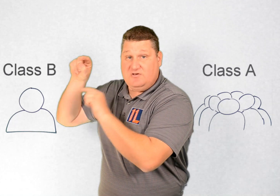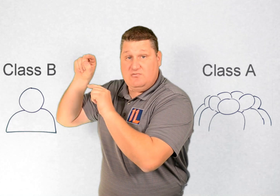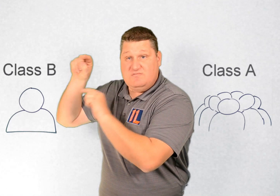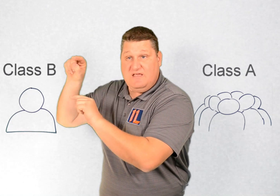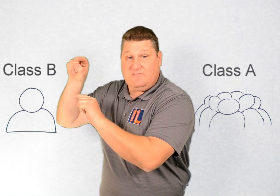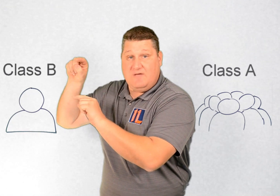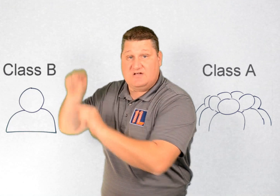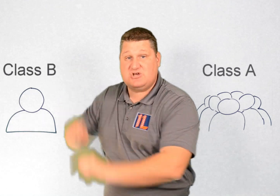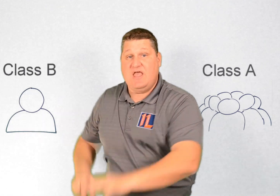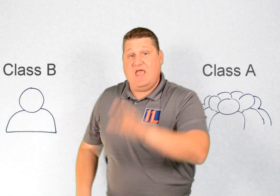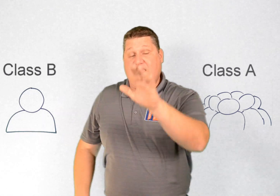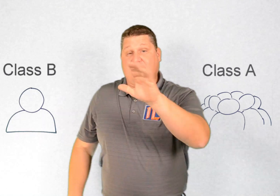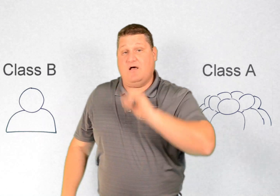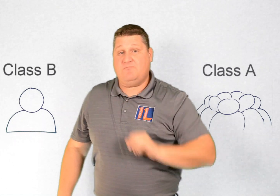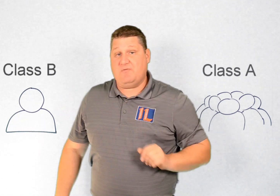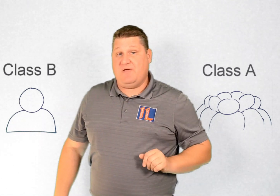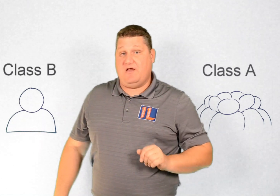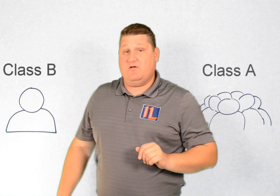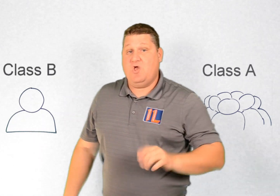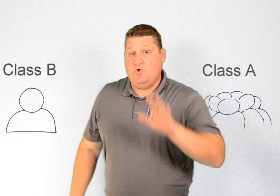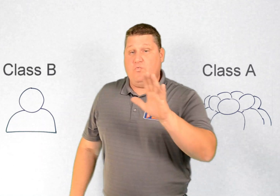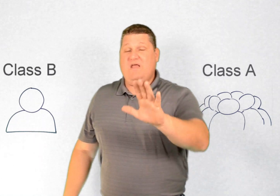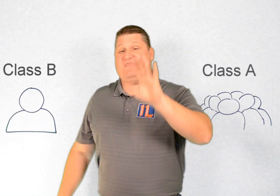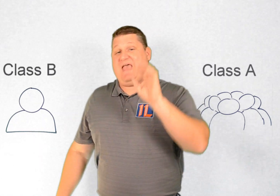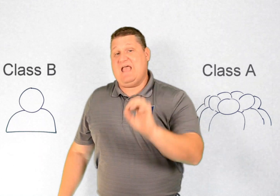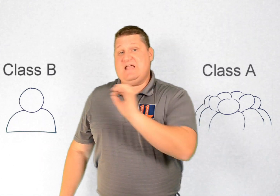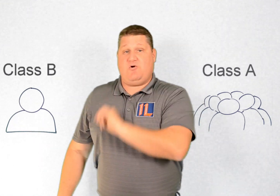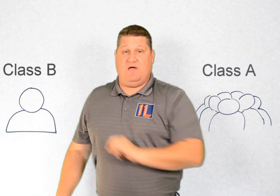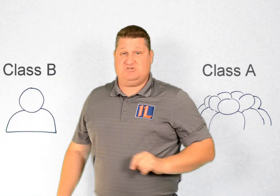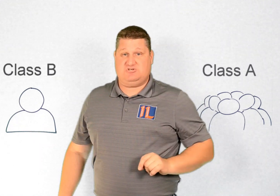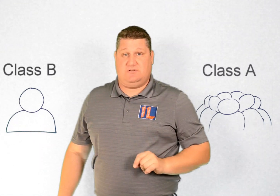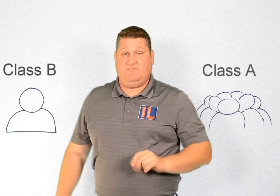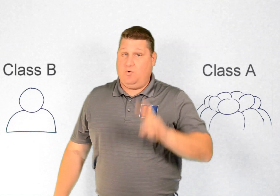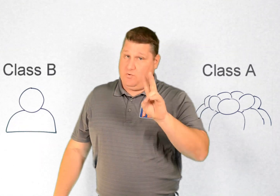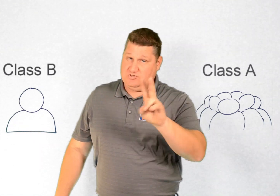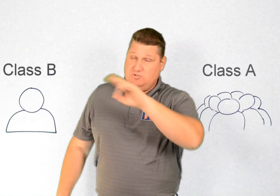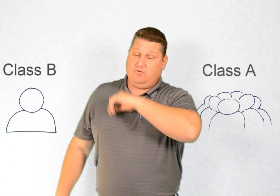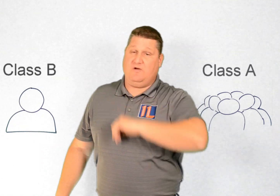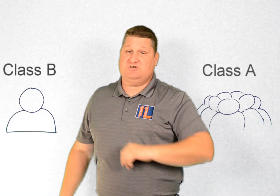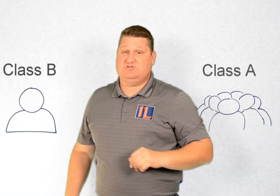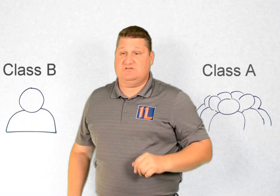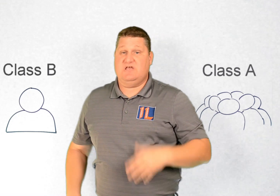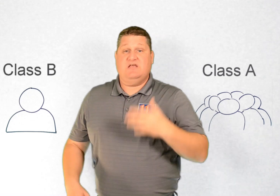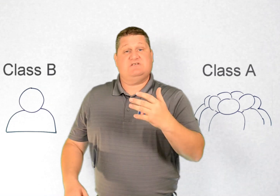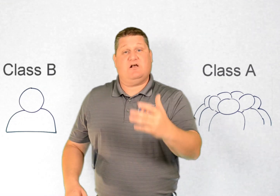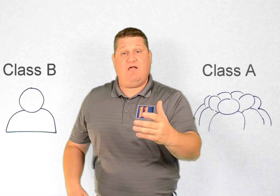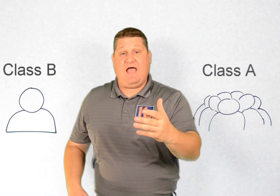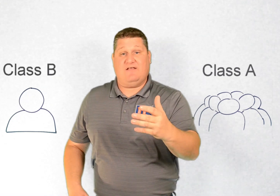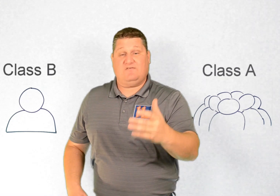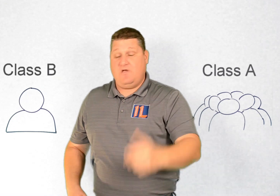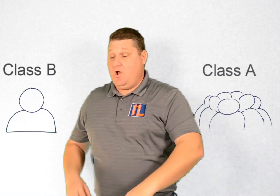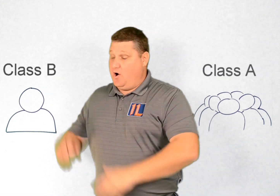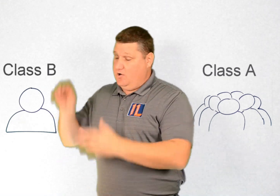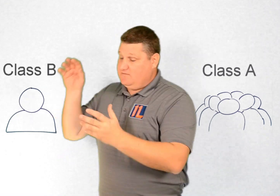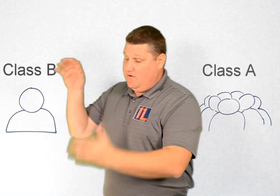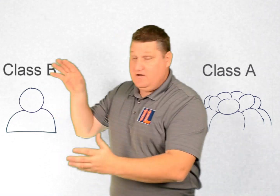do this much and come prepared with a question or two questions to class.